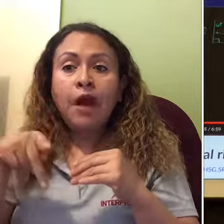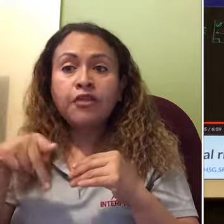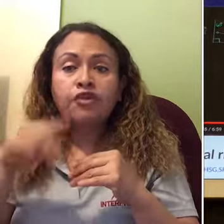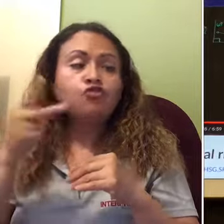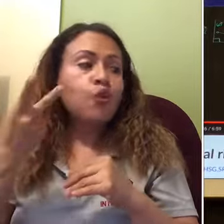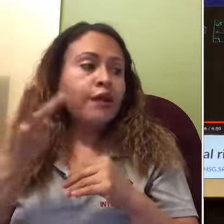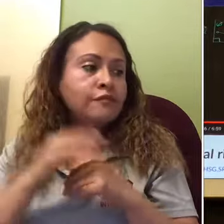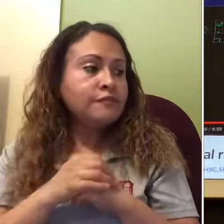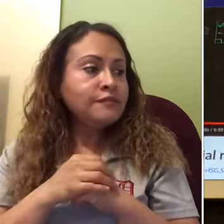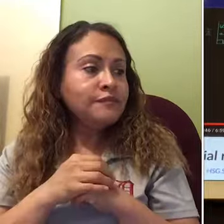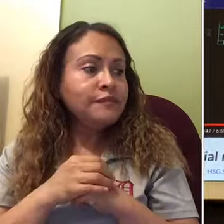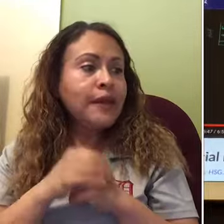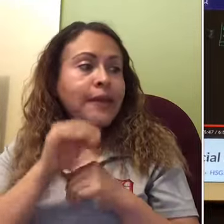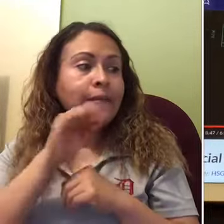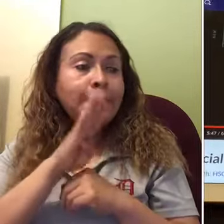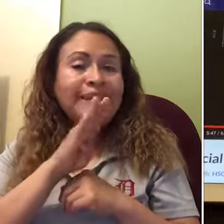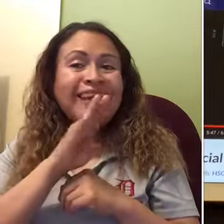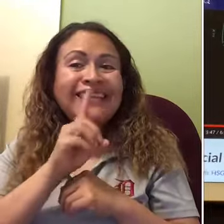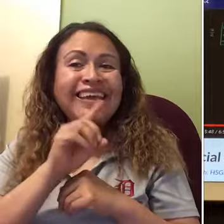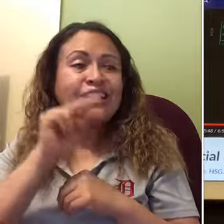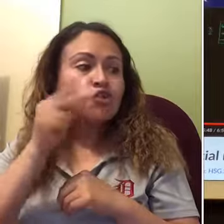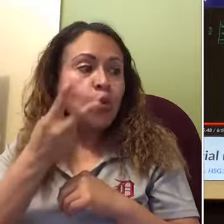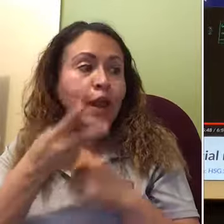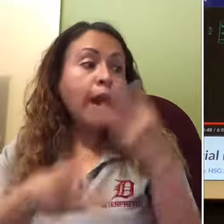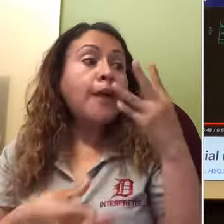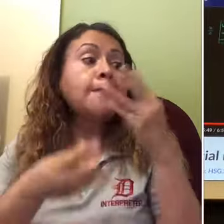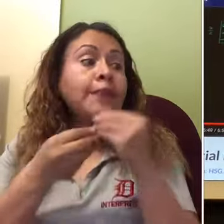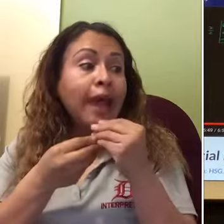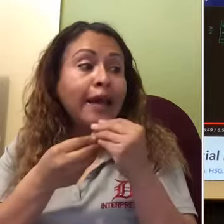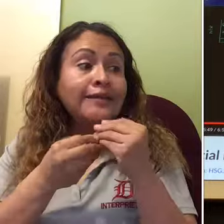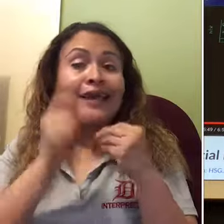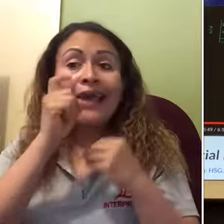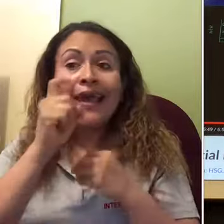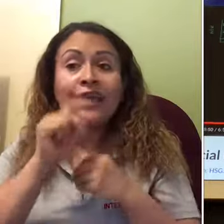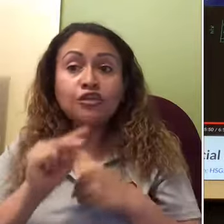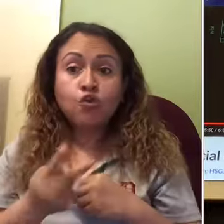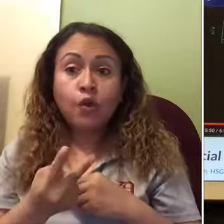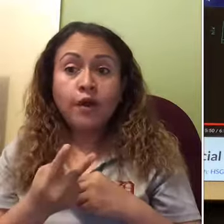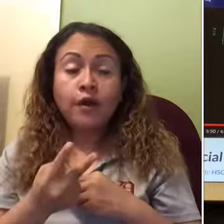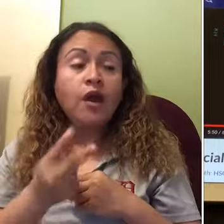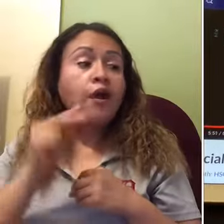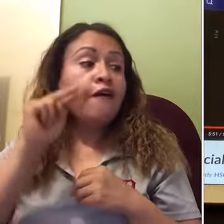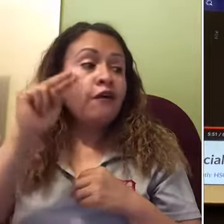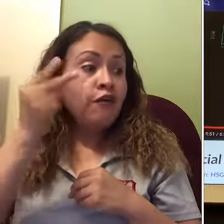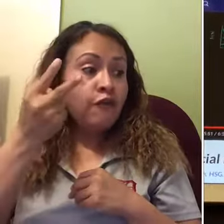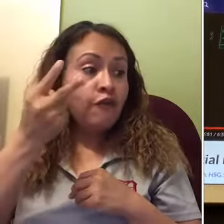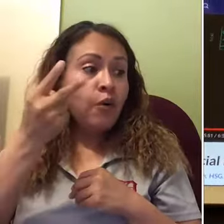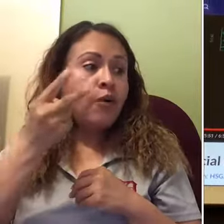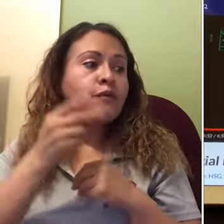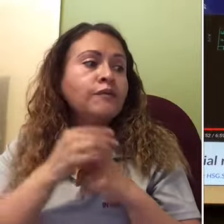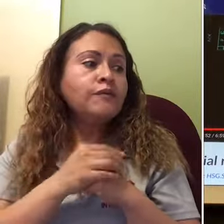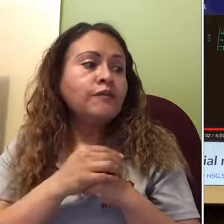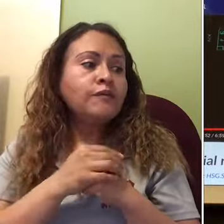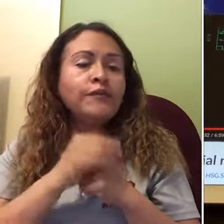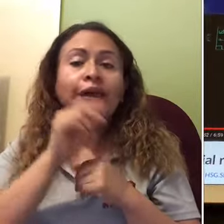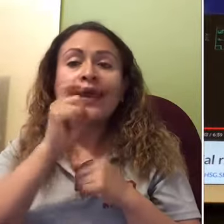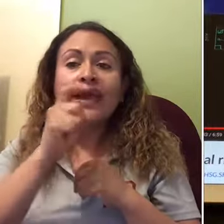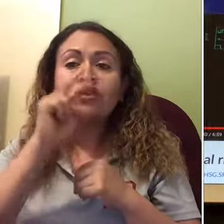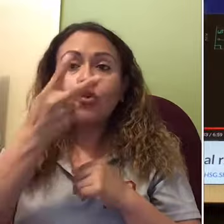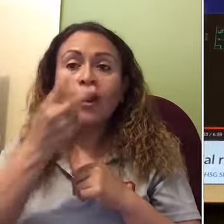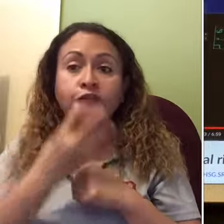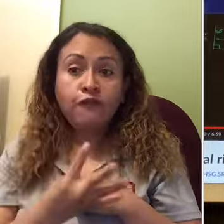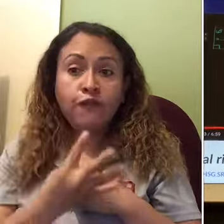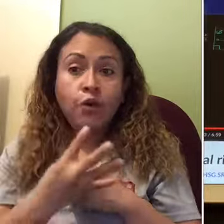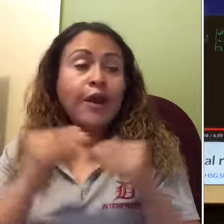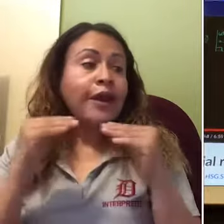get BD squared plus x squared over 4. X squared over 4 is equal to x